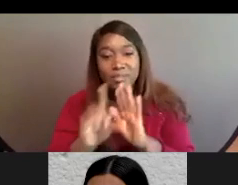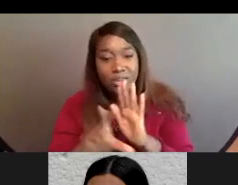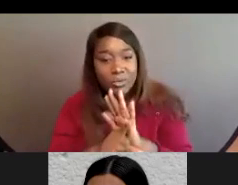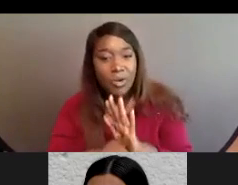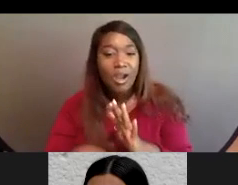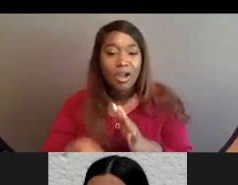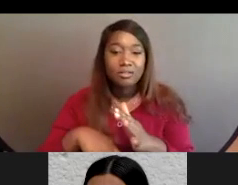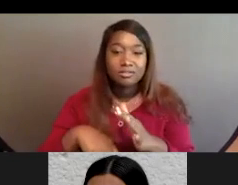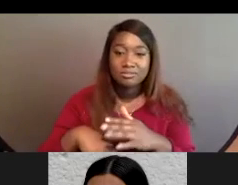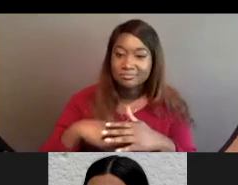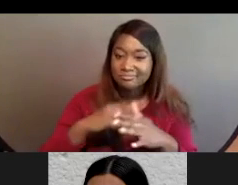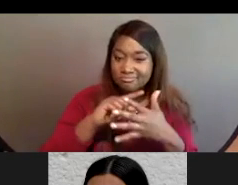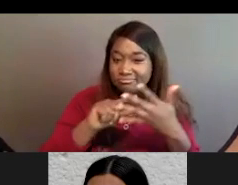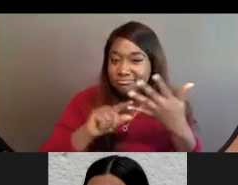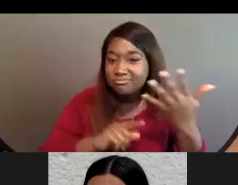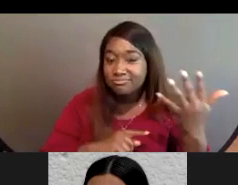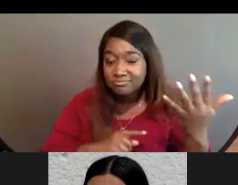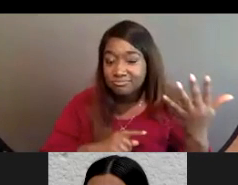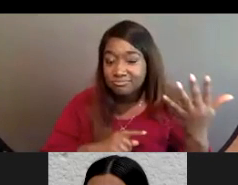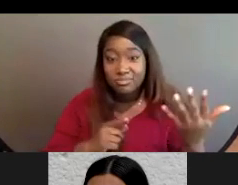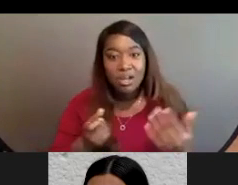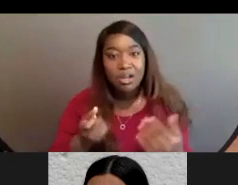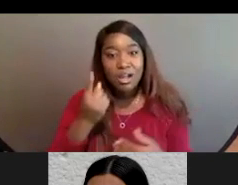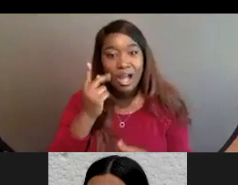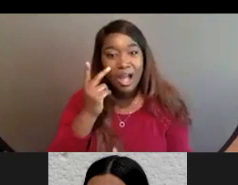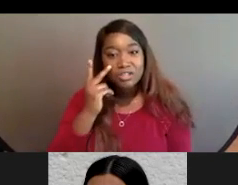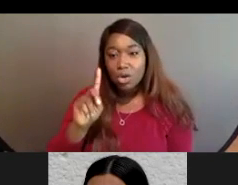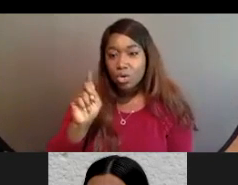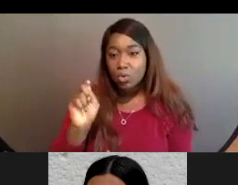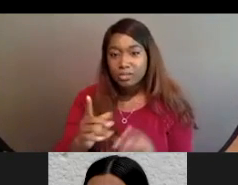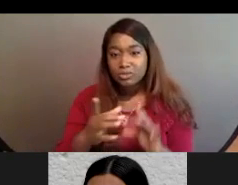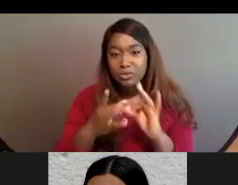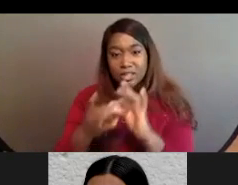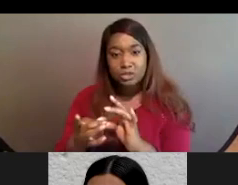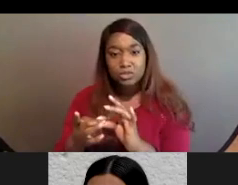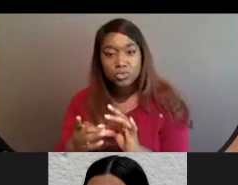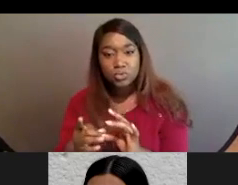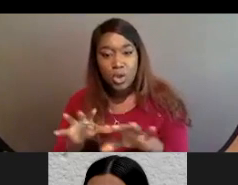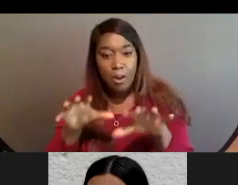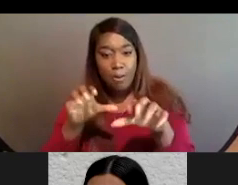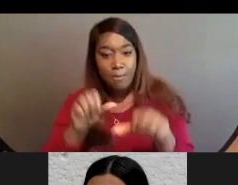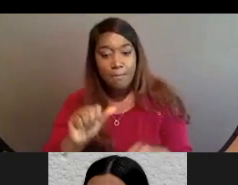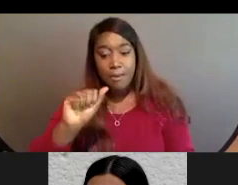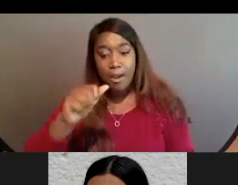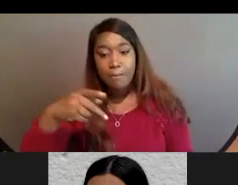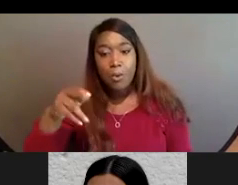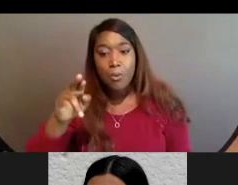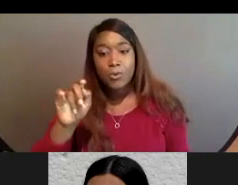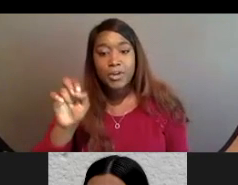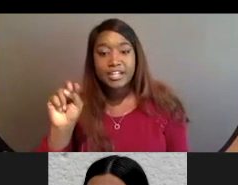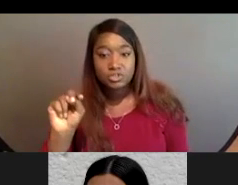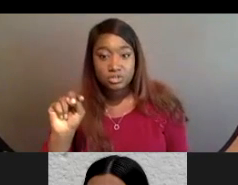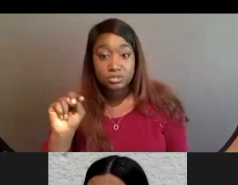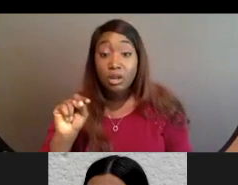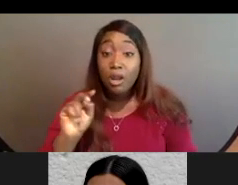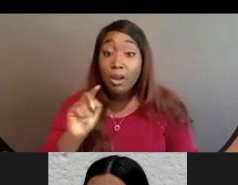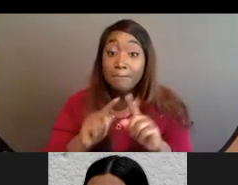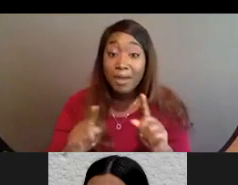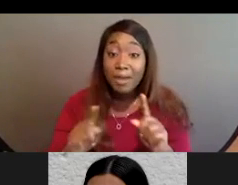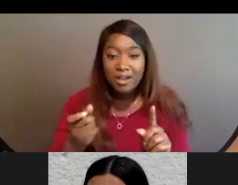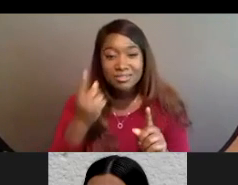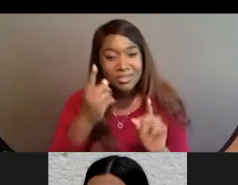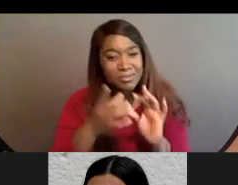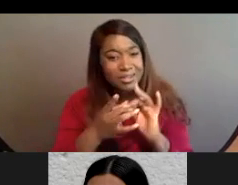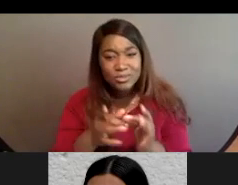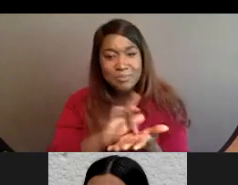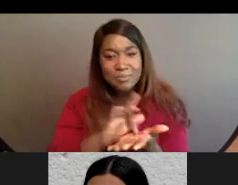I think there was a question in there about appropriation, and I think where medicine stands, there is no